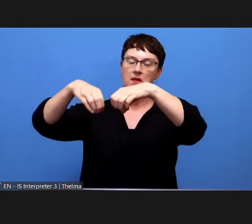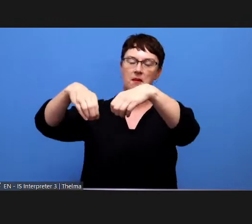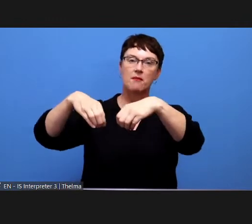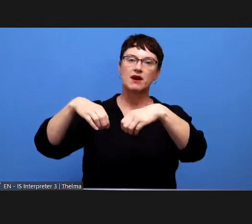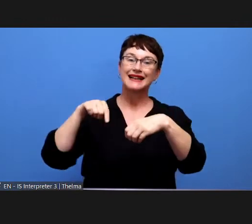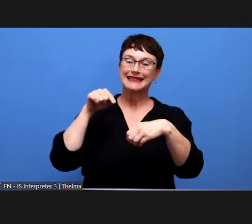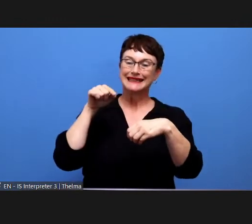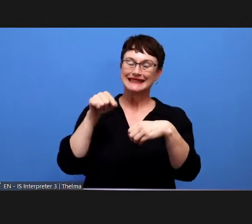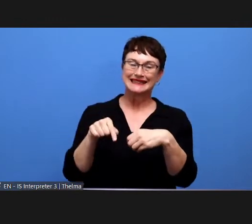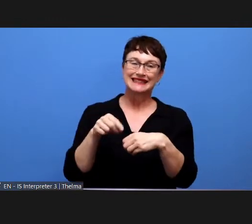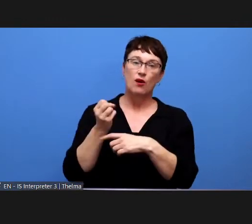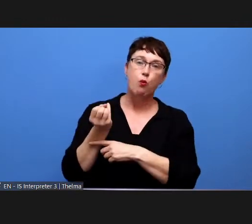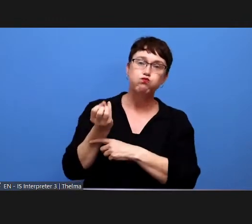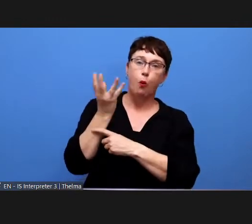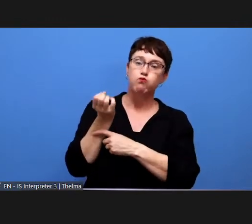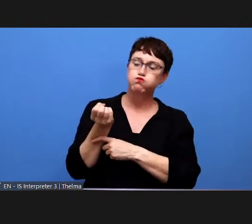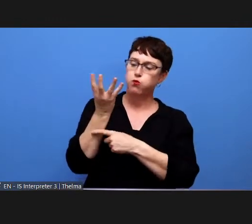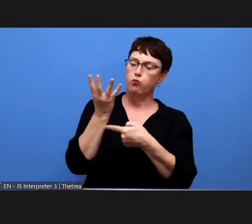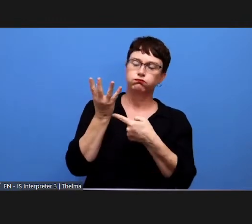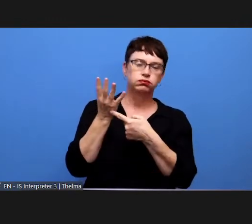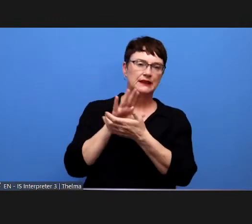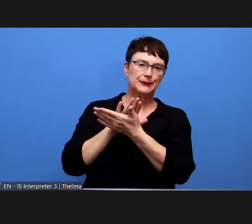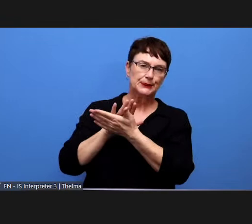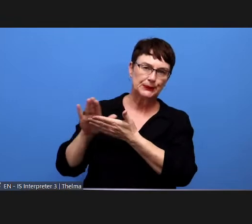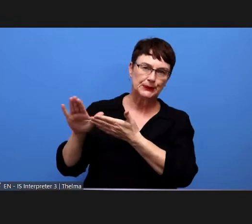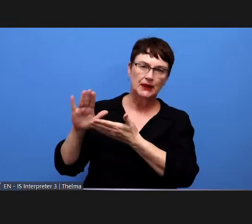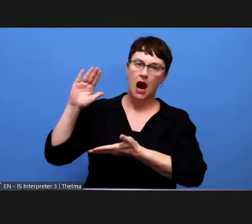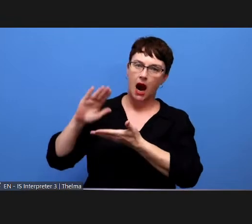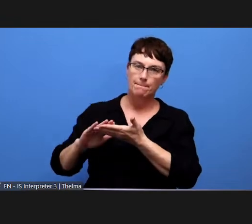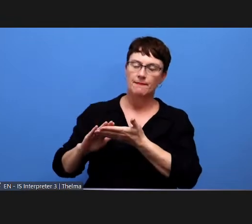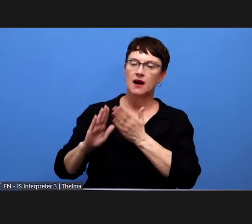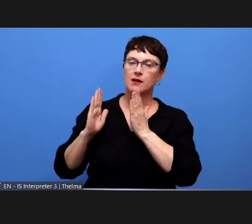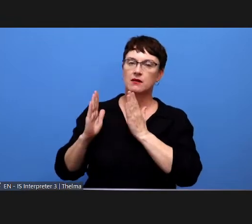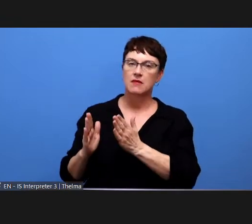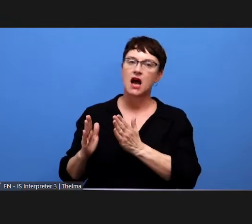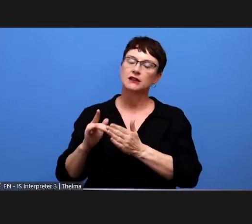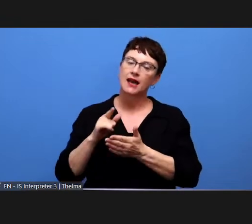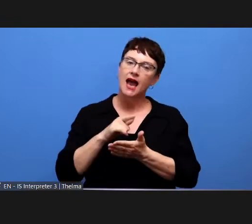of the discussions on SDG 7.